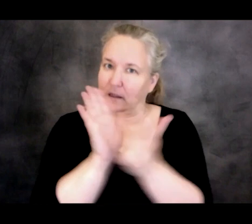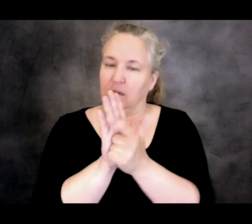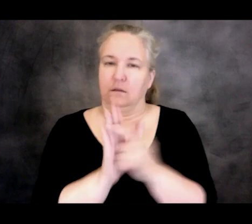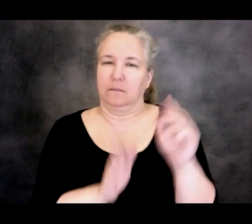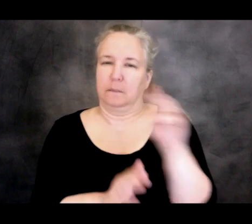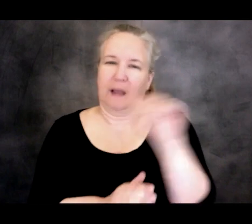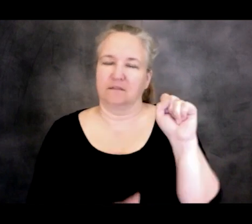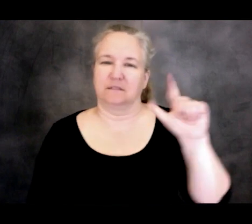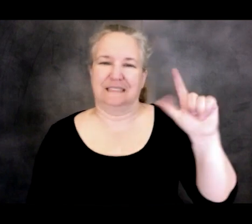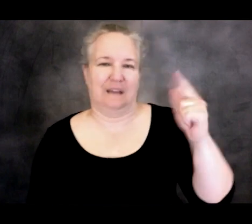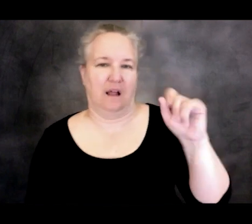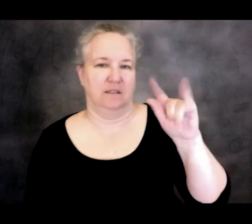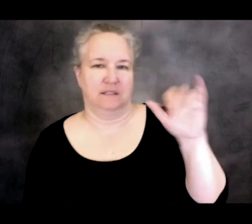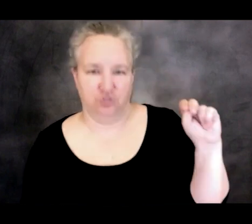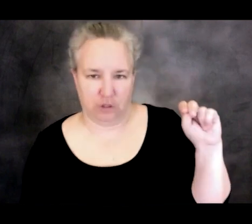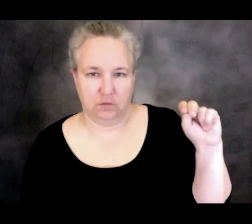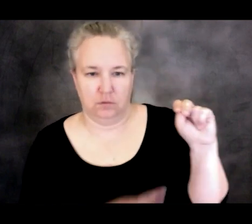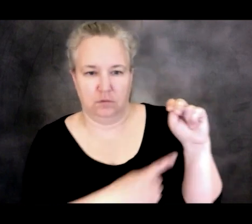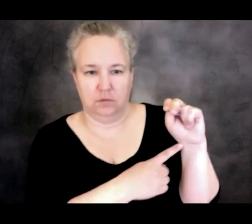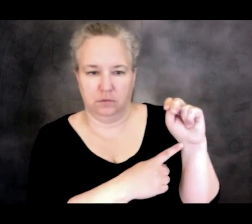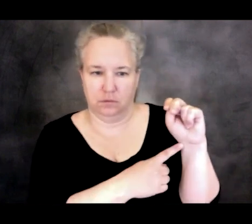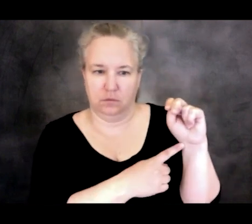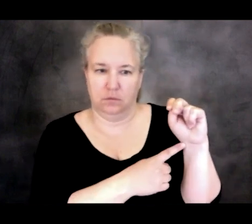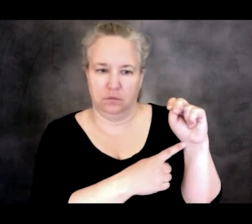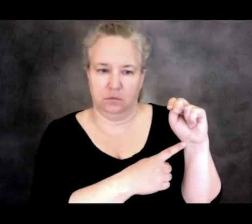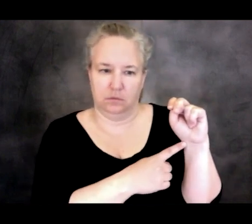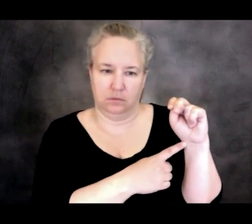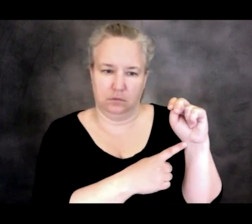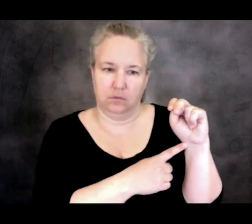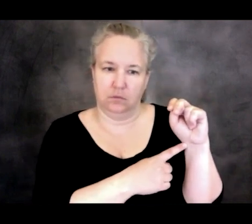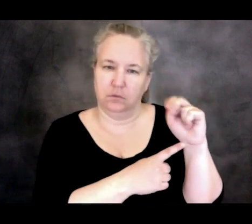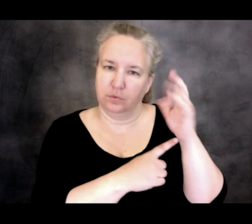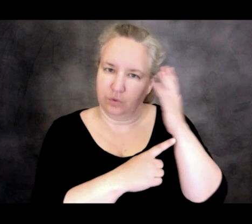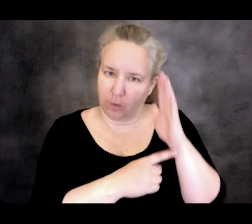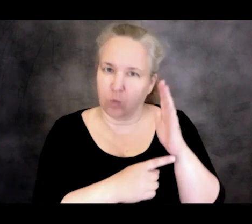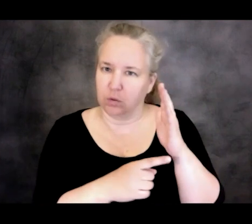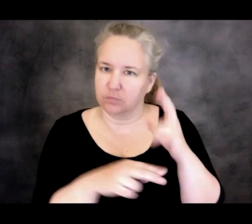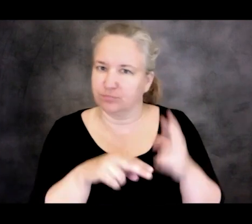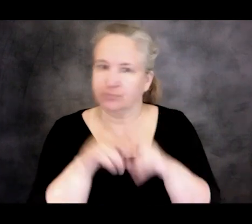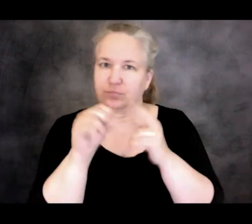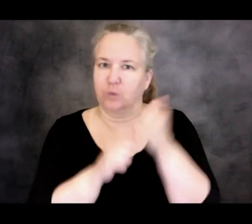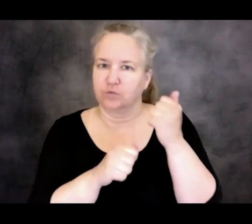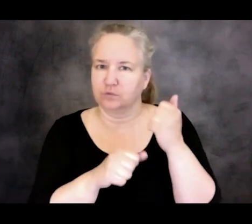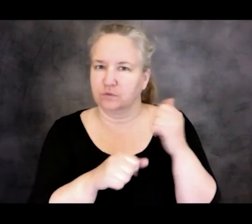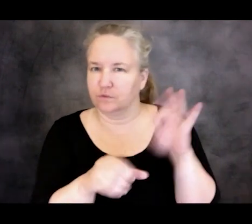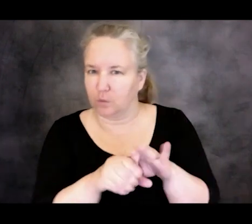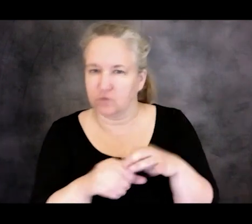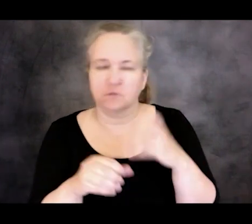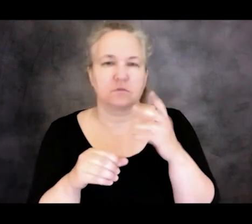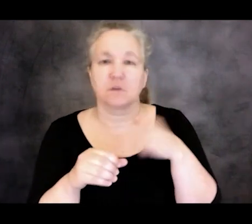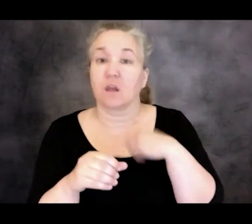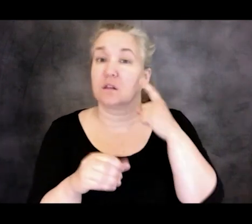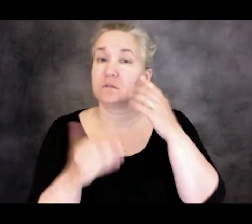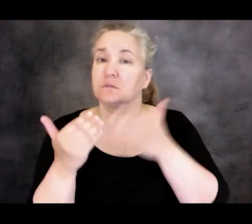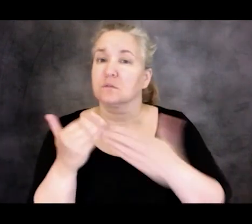raise at least most votes. As I think to the future, this